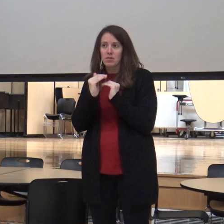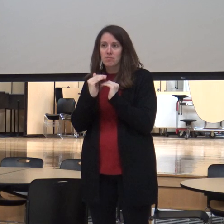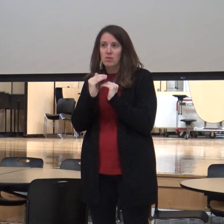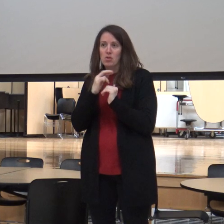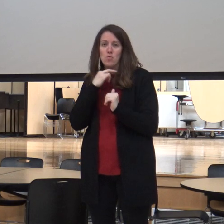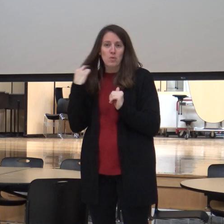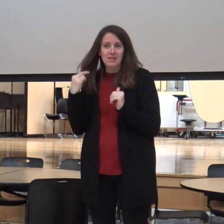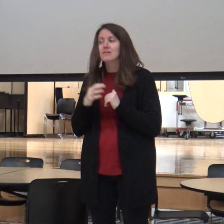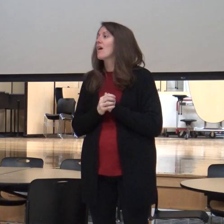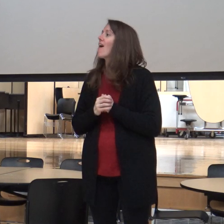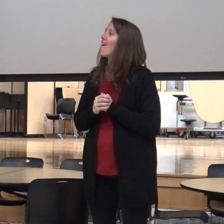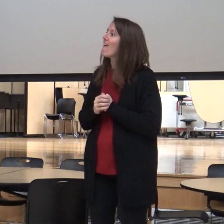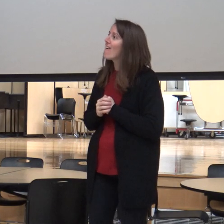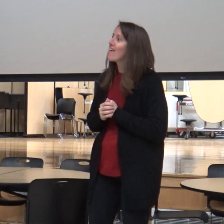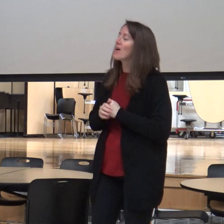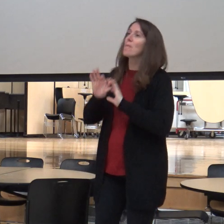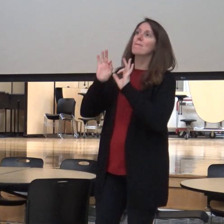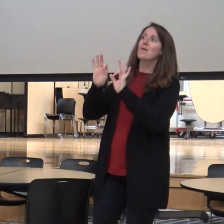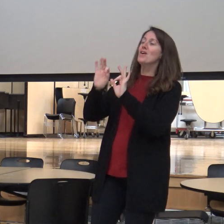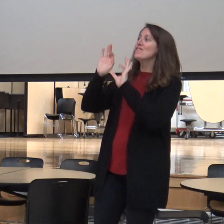she's not a plant at all.